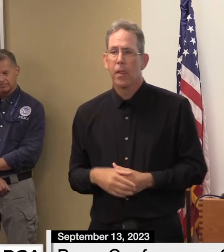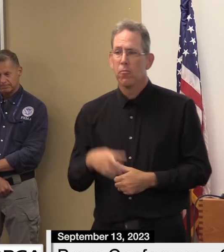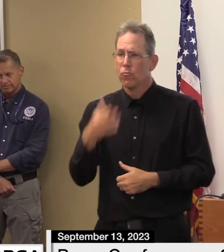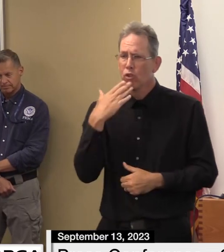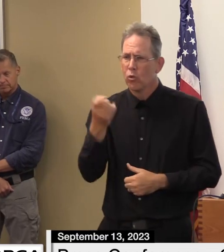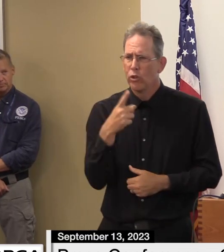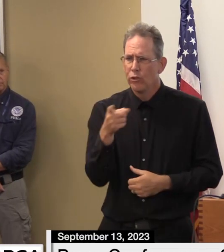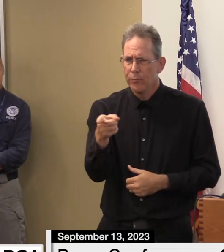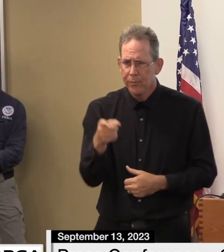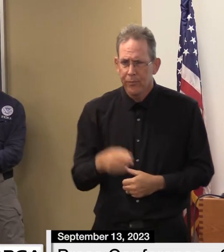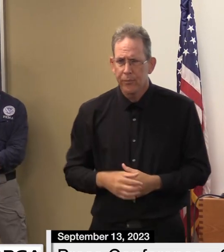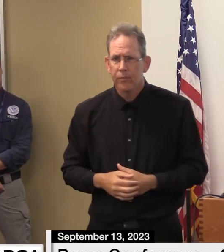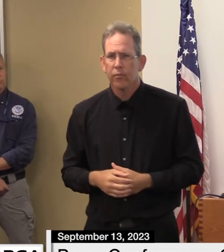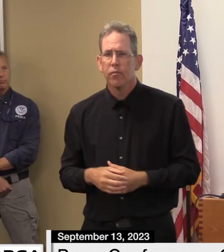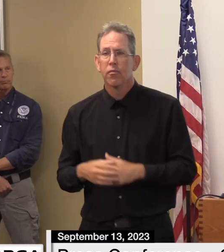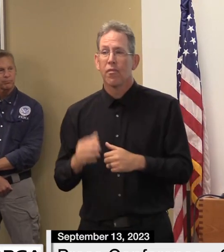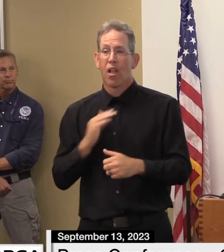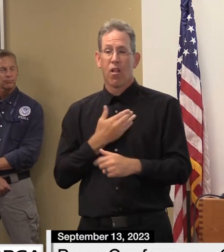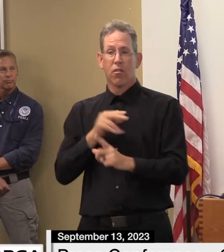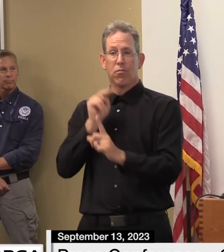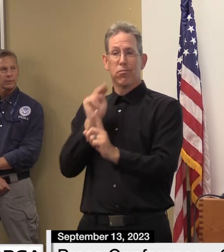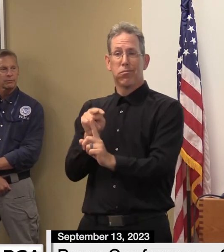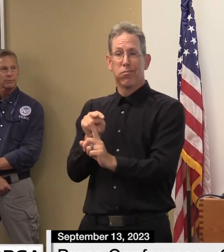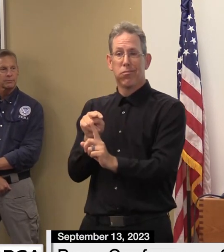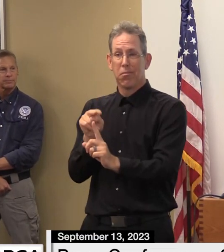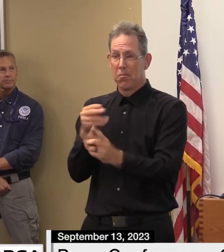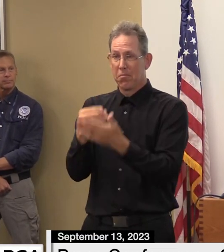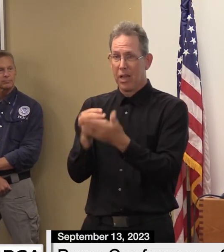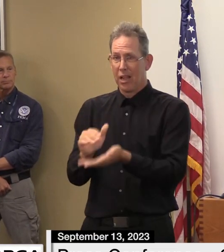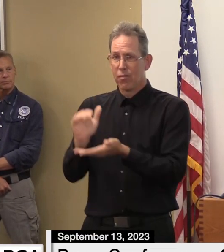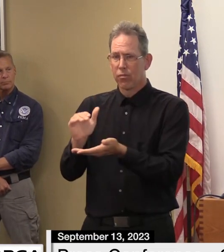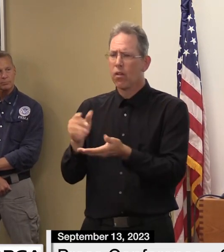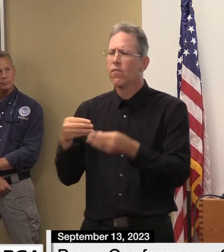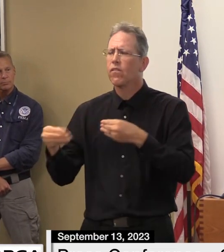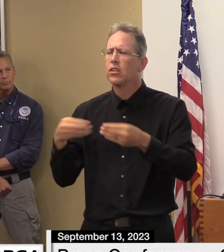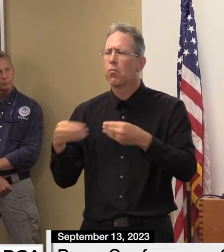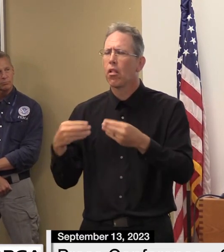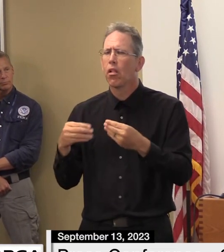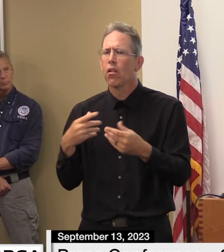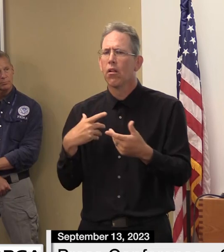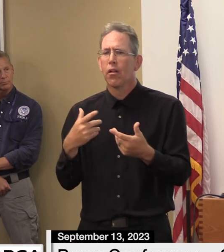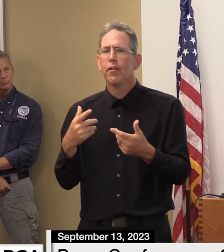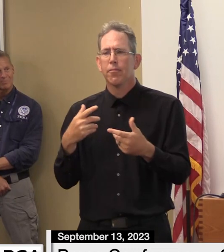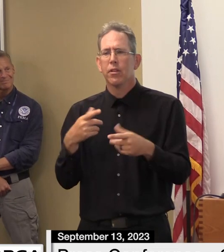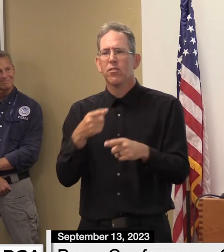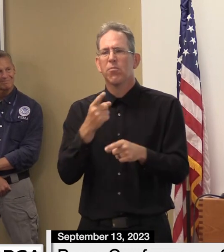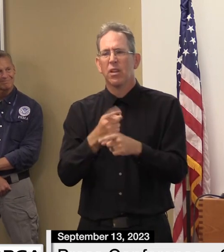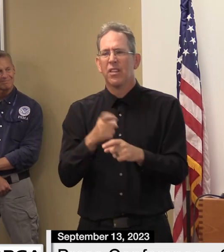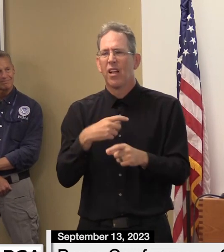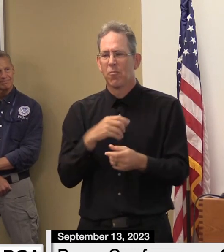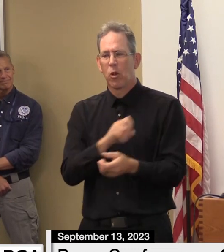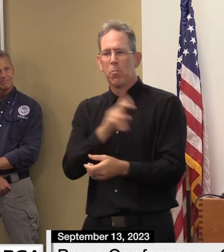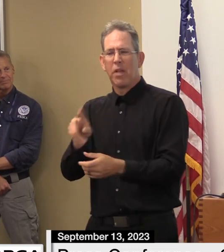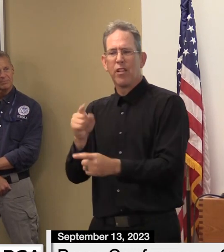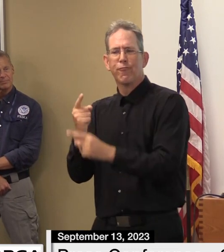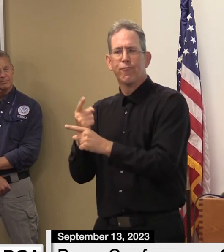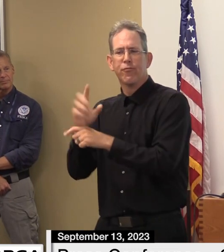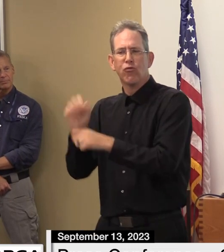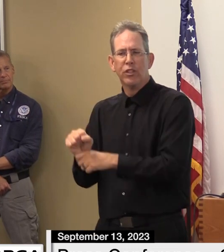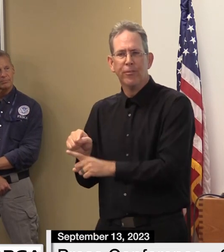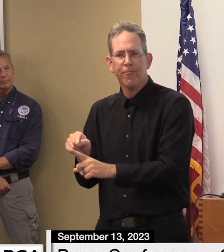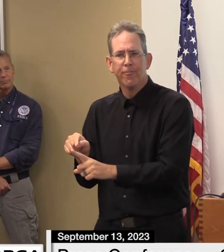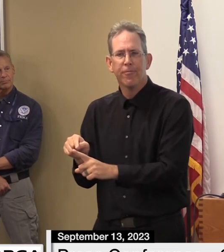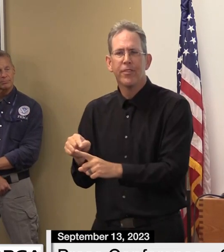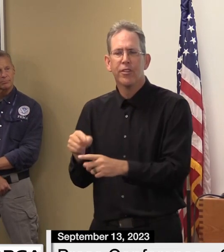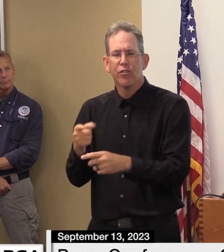from our perspective, this pot of money has a lot of flexibility, but it needs to be paid back. That's our most important item. So